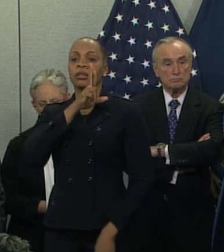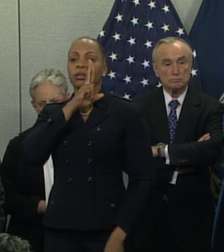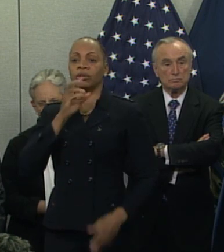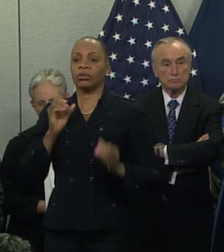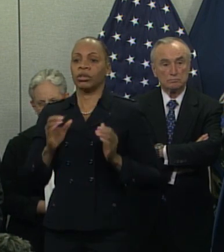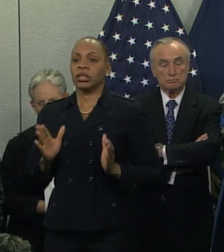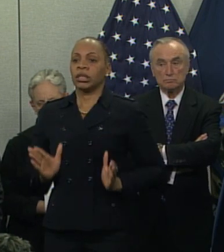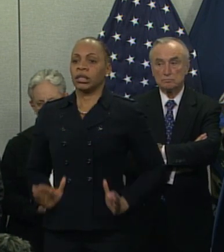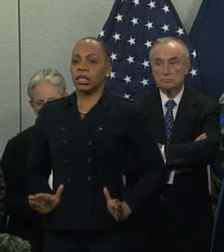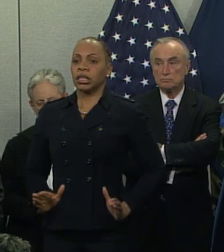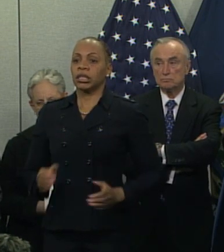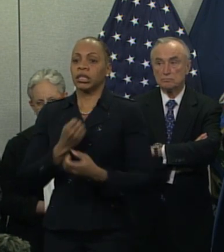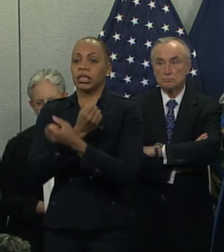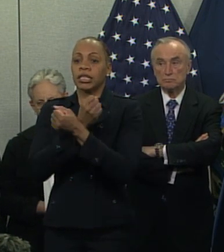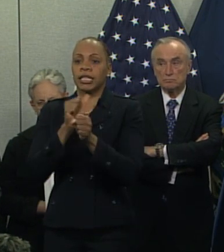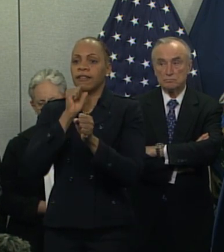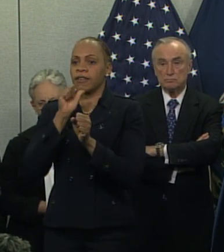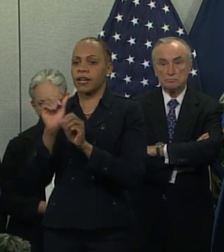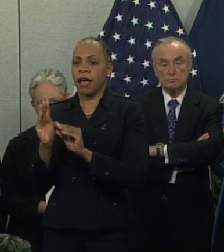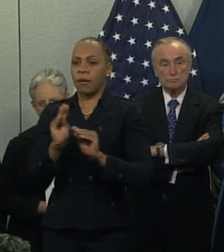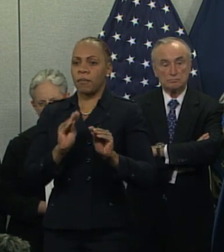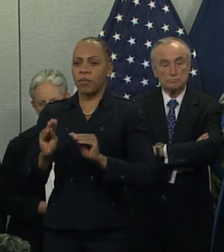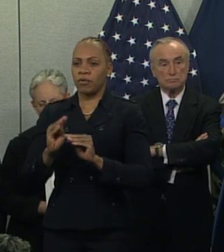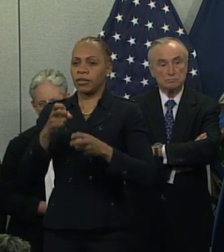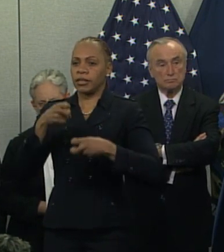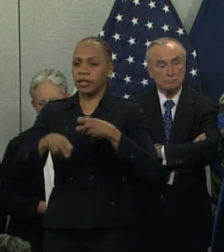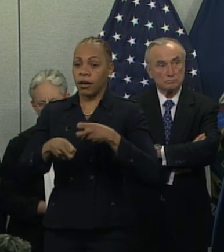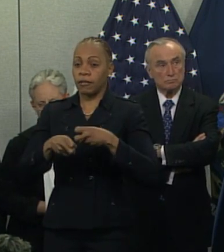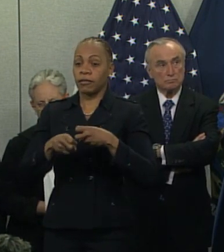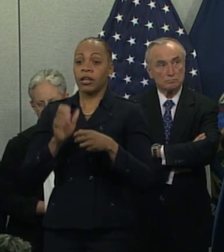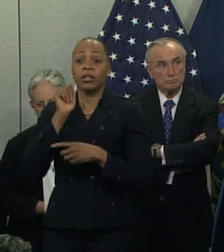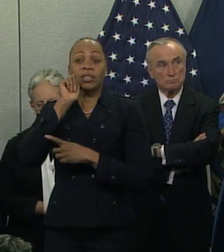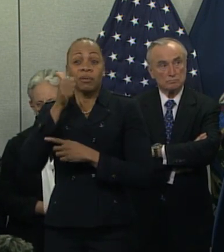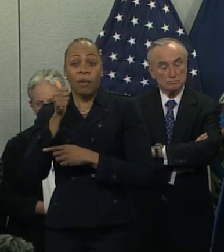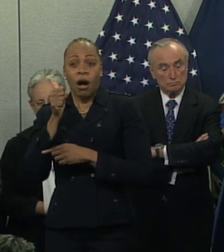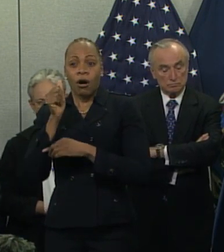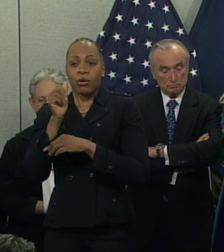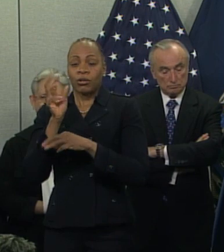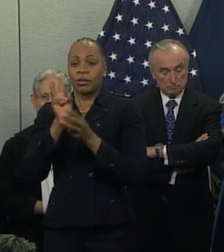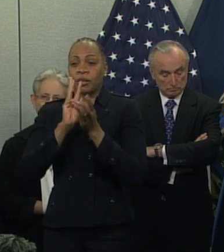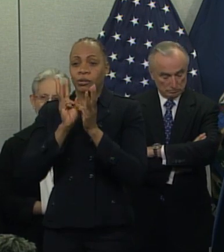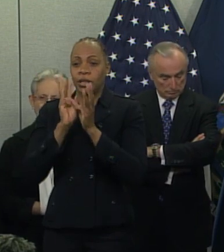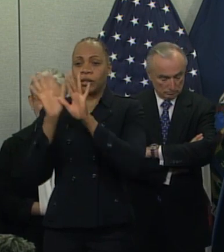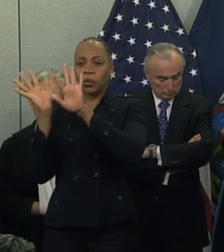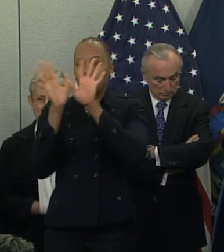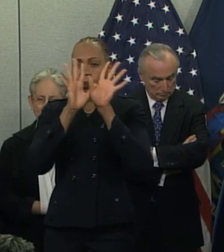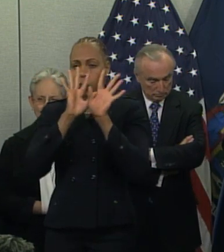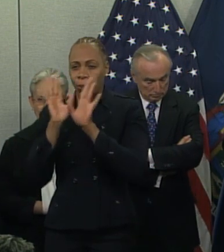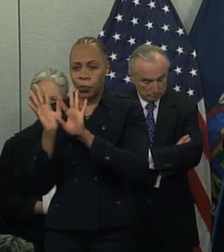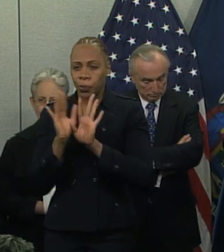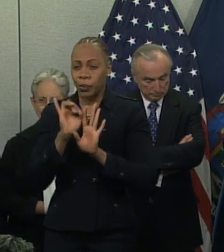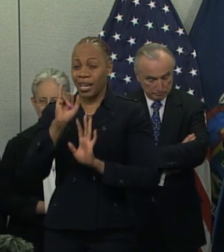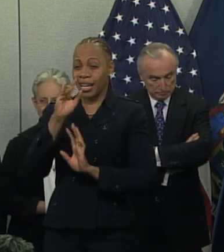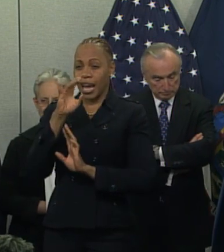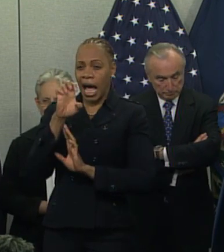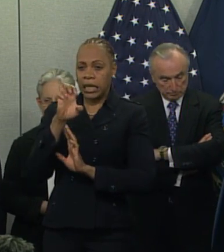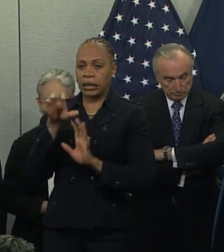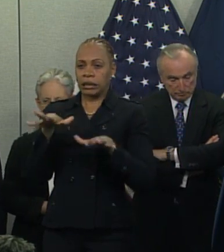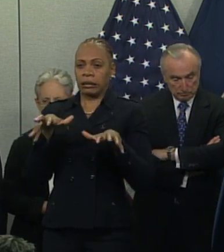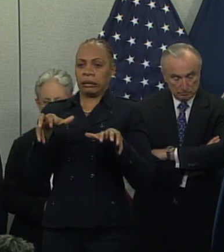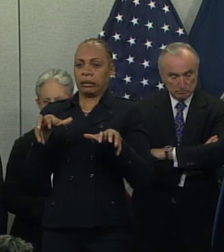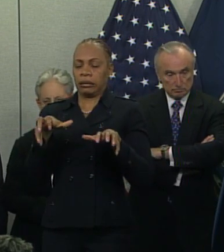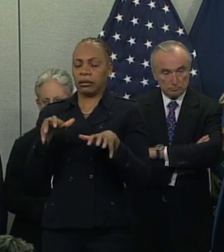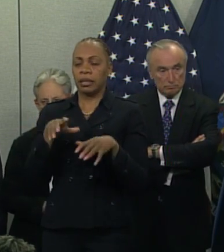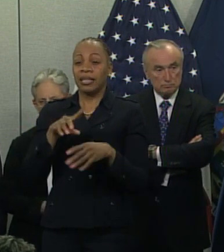difficult conditions. It'll be windy and icy out tomorrow. Regardless of the exact number of inches